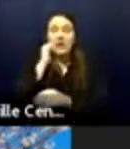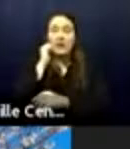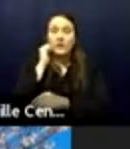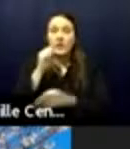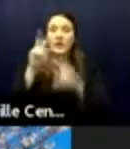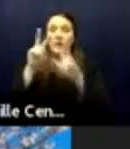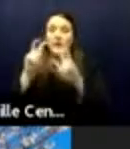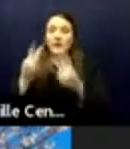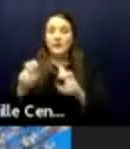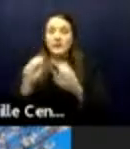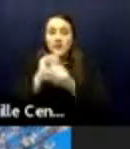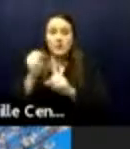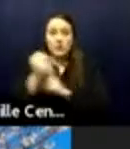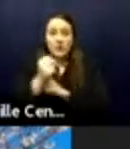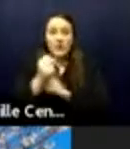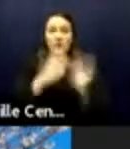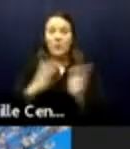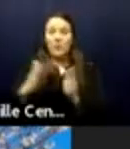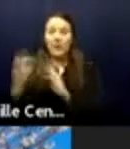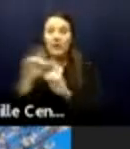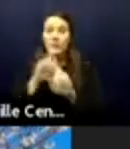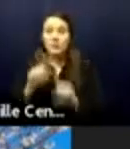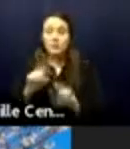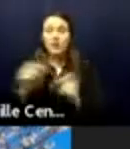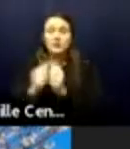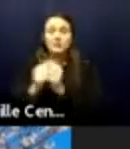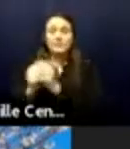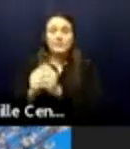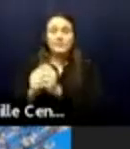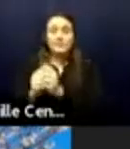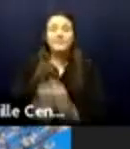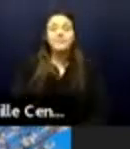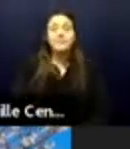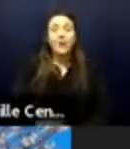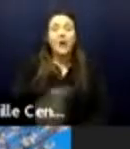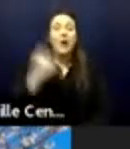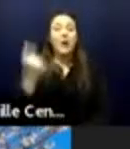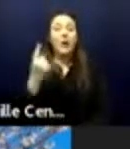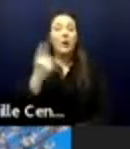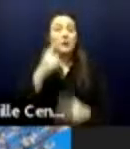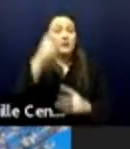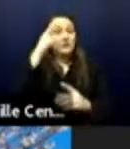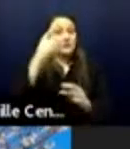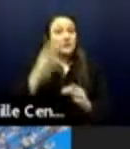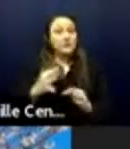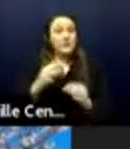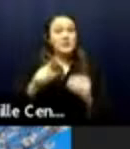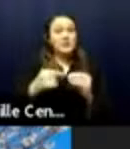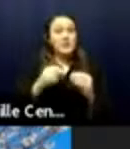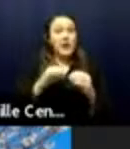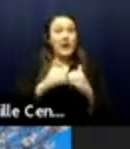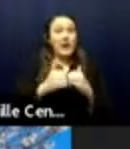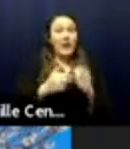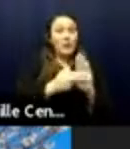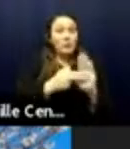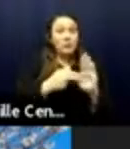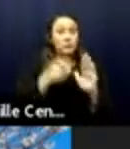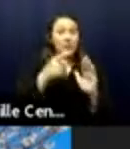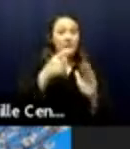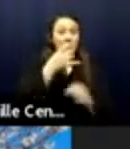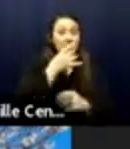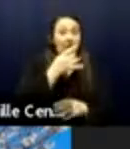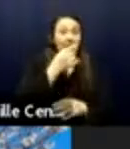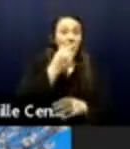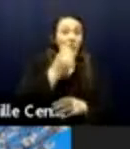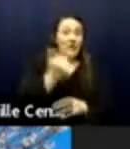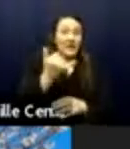the situation, and plan their response together. As always, decisions regarding how to classify this benchmark as green, yellow, or